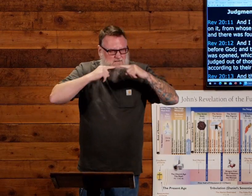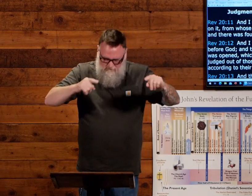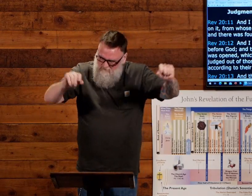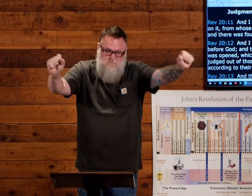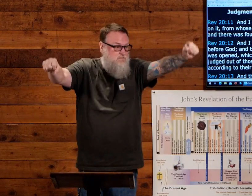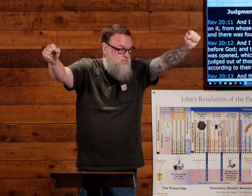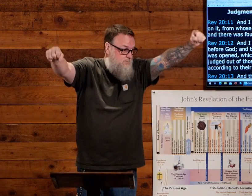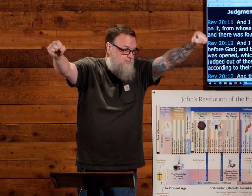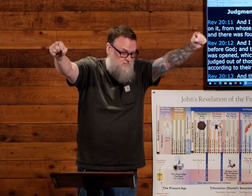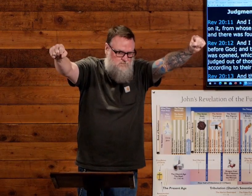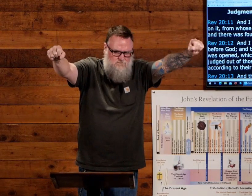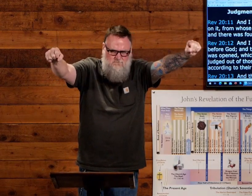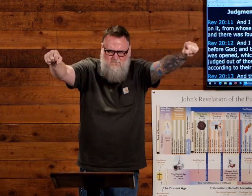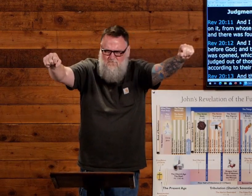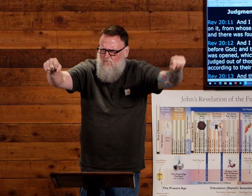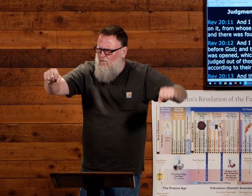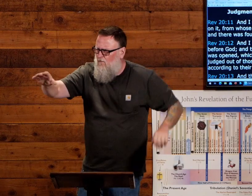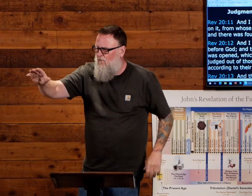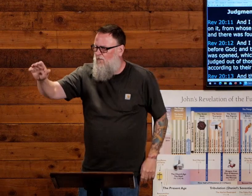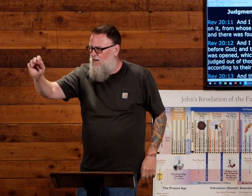Forgive sins, yeah, okay.